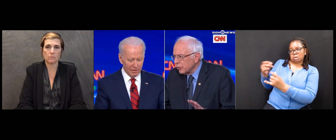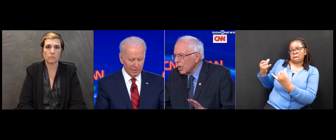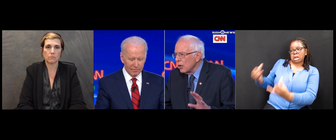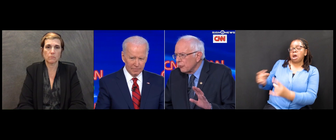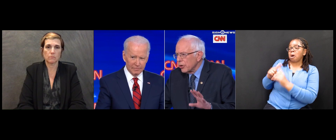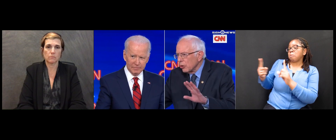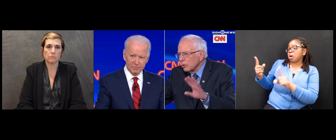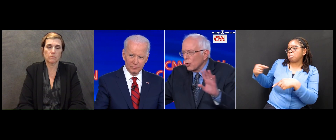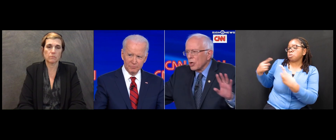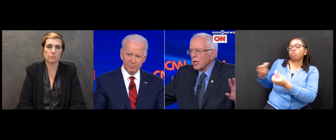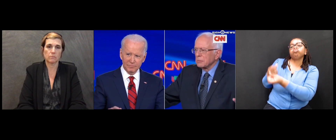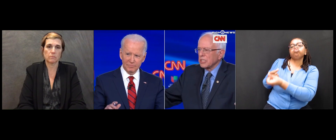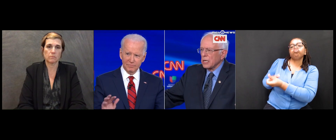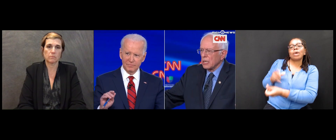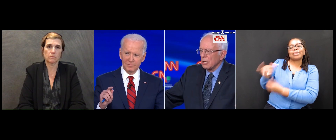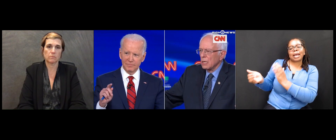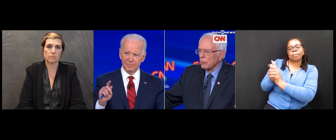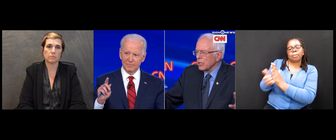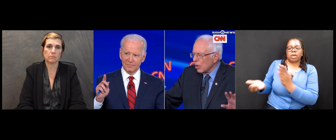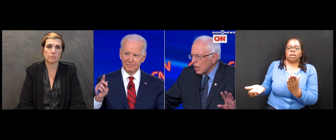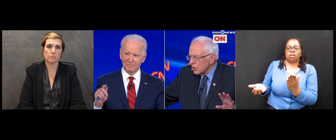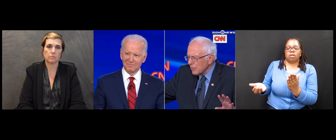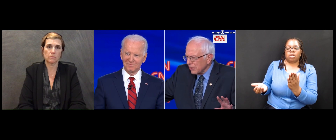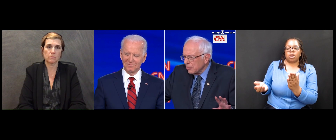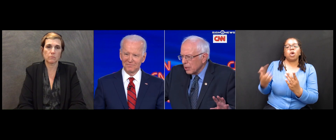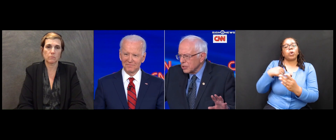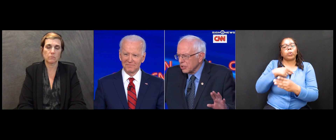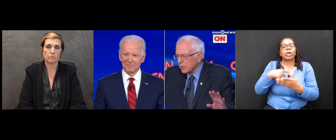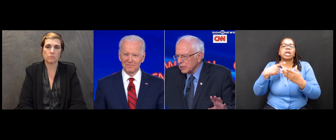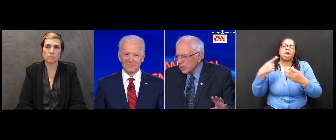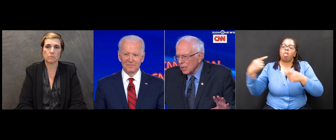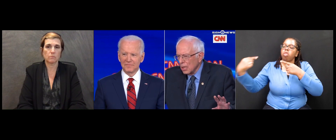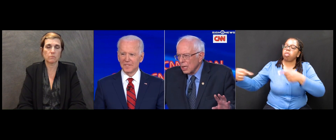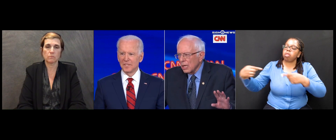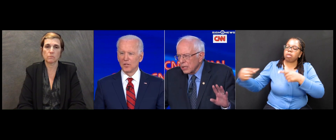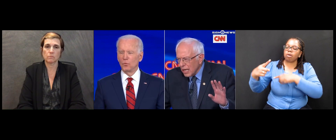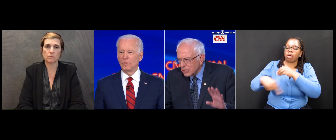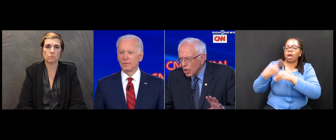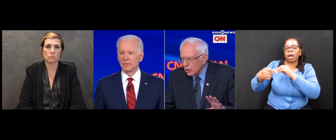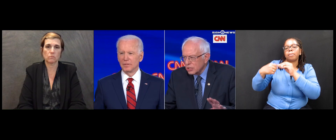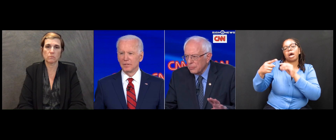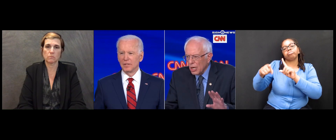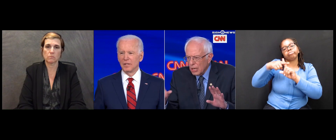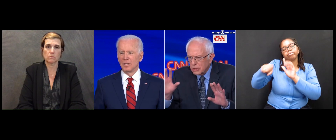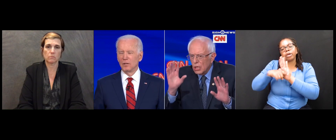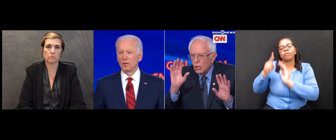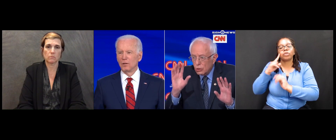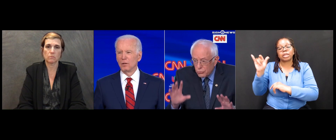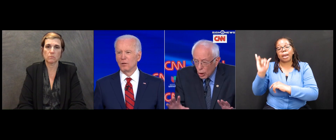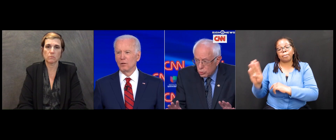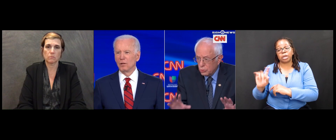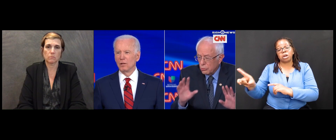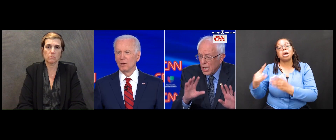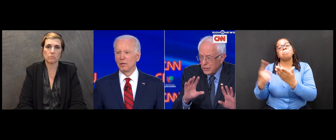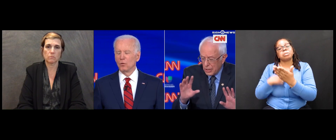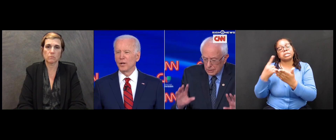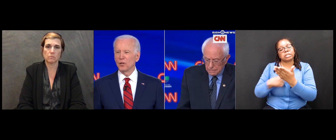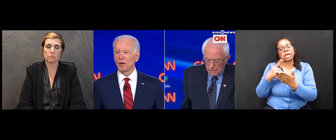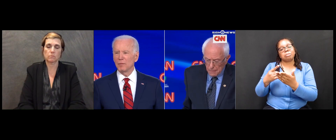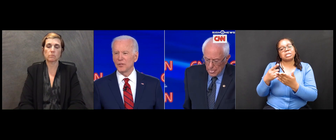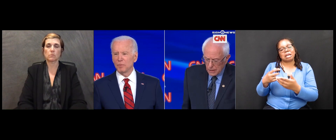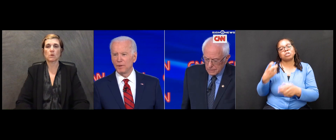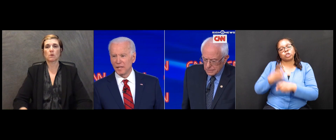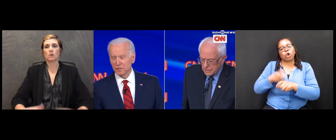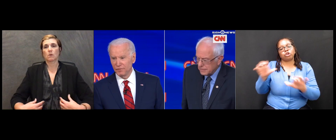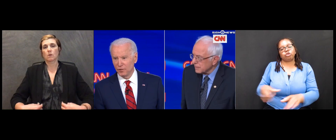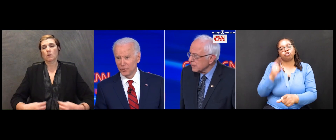consistently voted for it. In other words, all that I'm saying here, we can argue about the merits of the bill. Vice President Biden. It takes courage sometimes to vote, do the right thing. We can